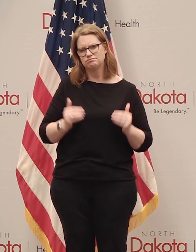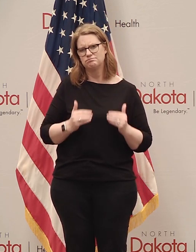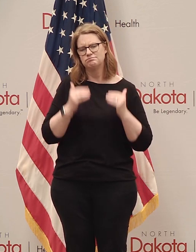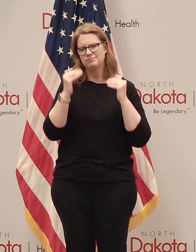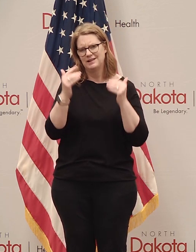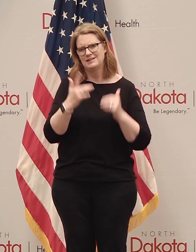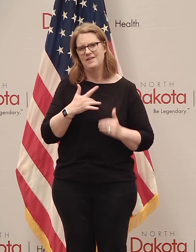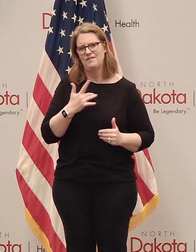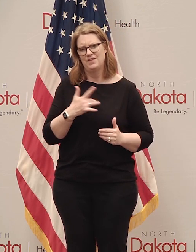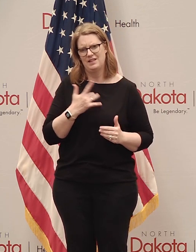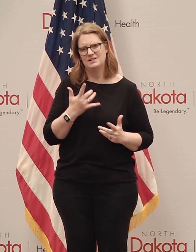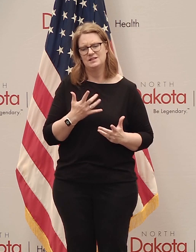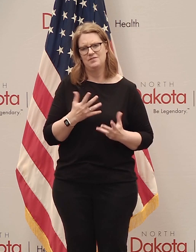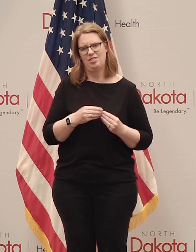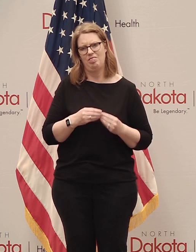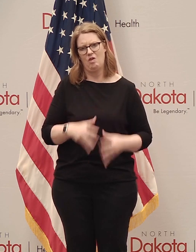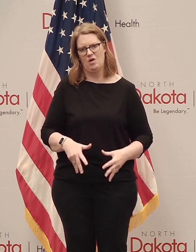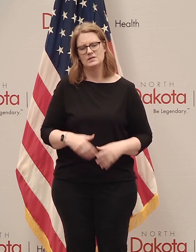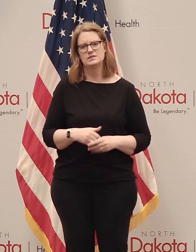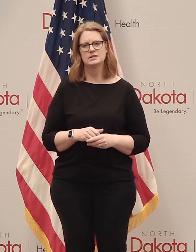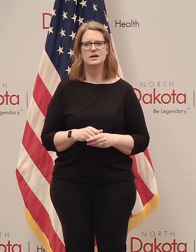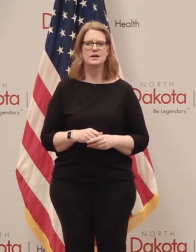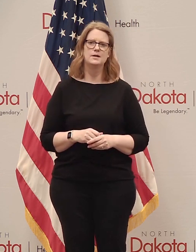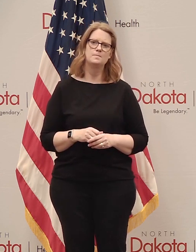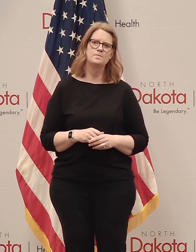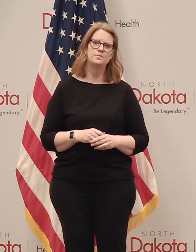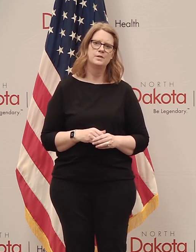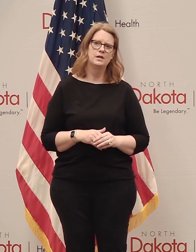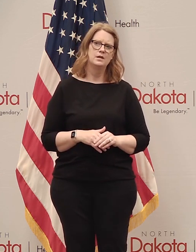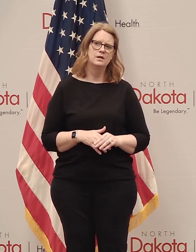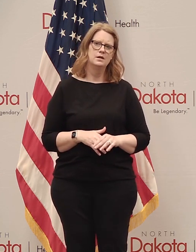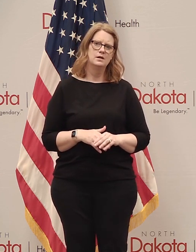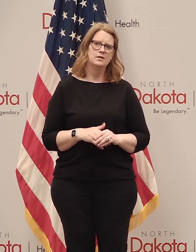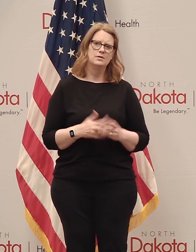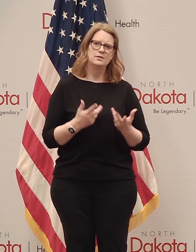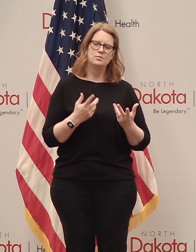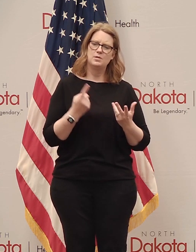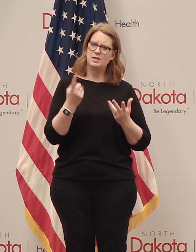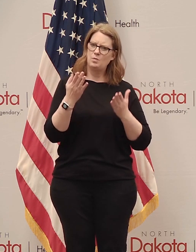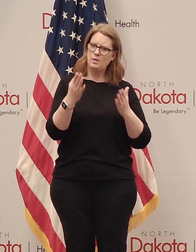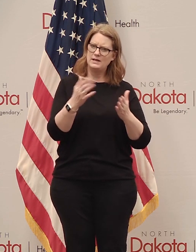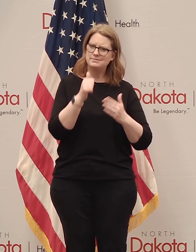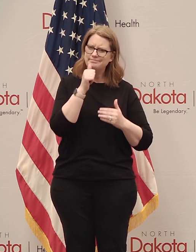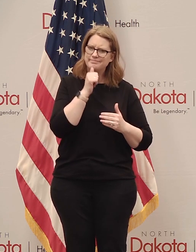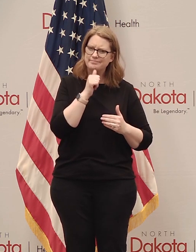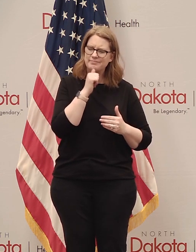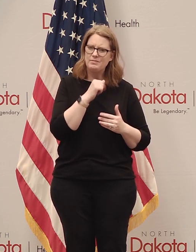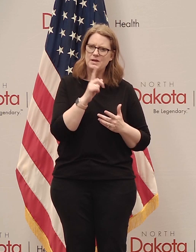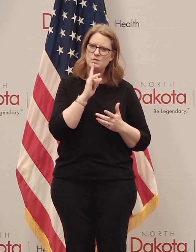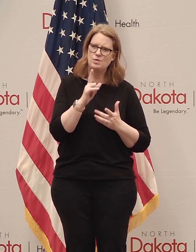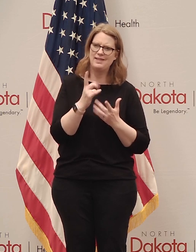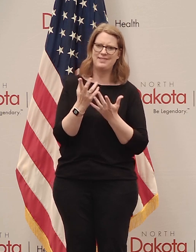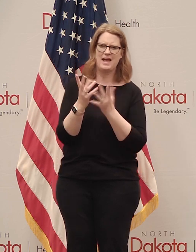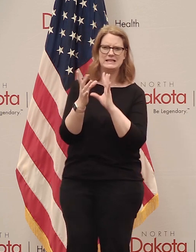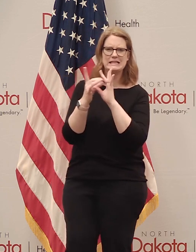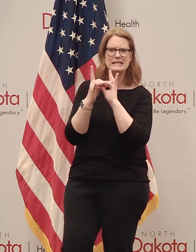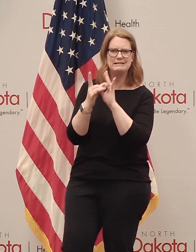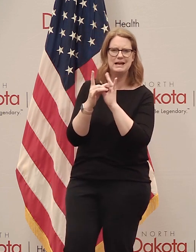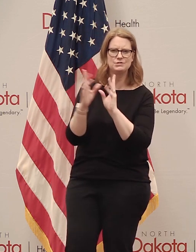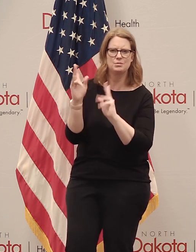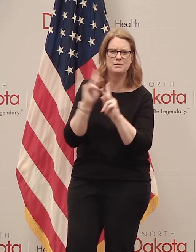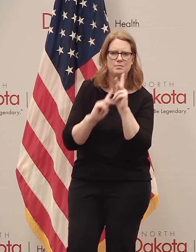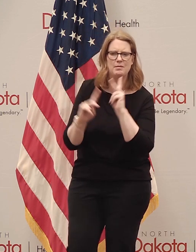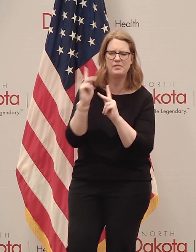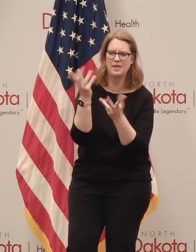loss. And one of the time-tested ways of coping with loss and grief, of course, is social connection. And we know that